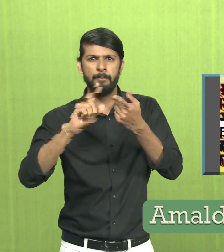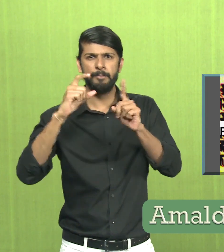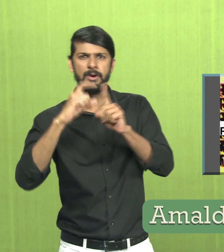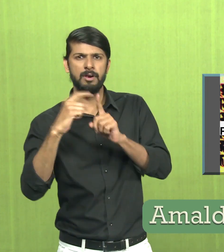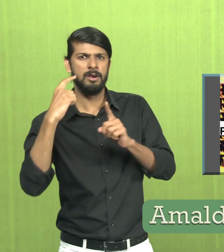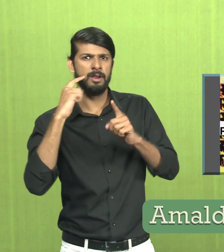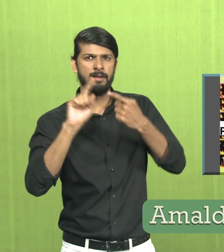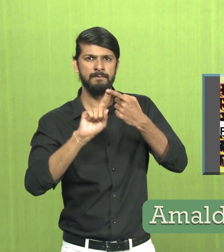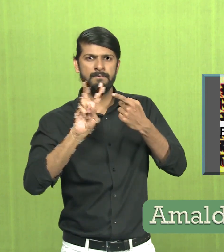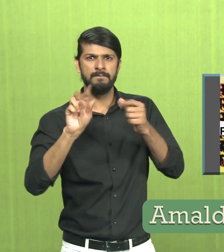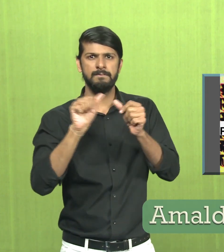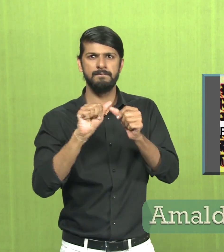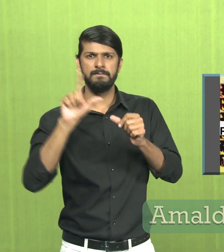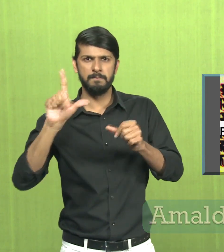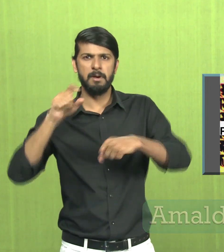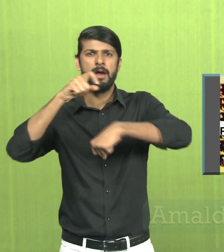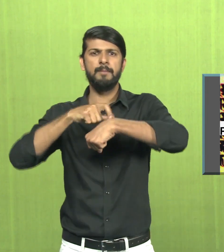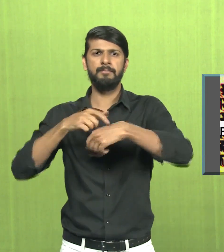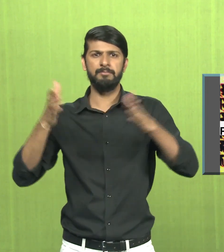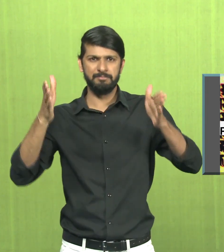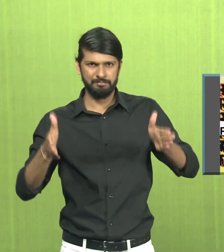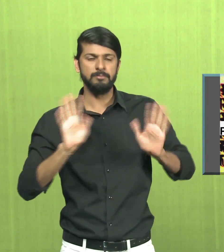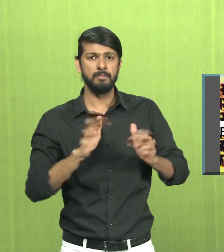Painting of Medieval Period.